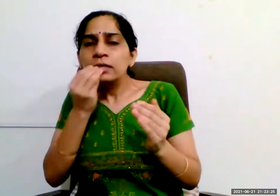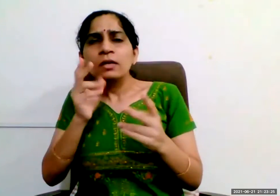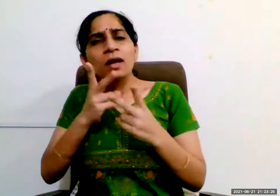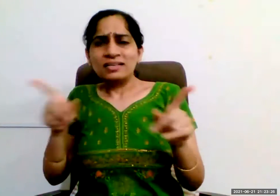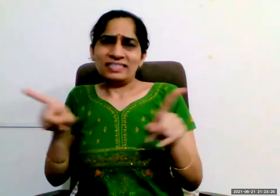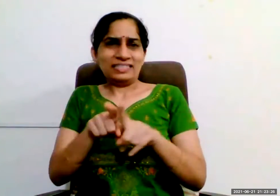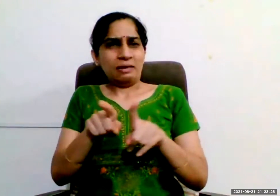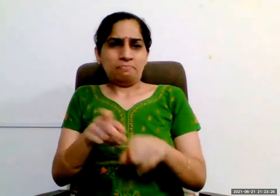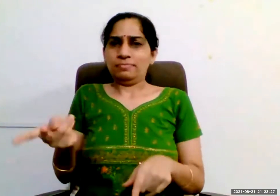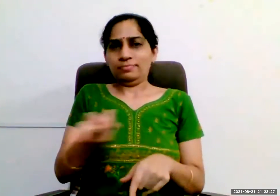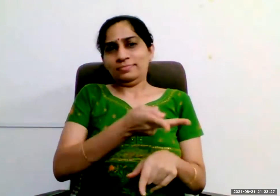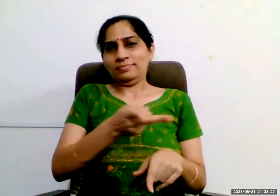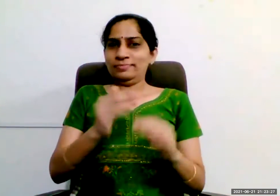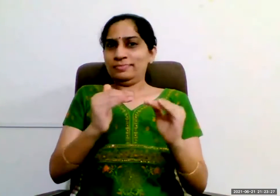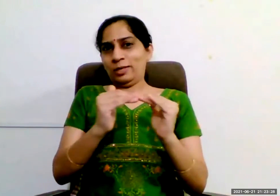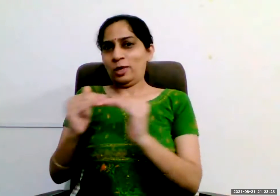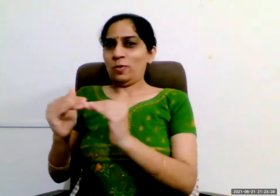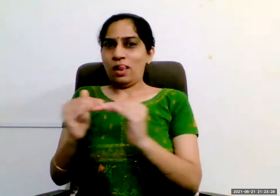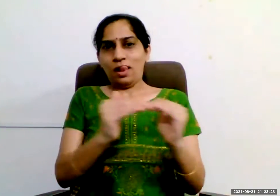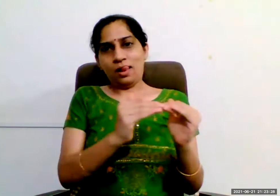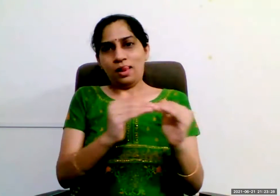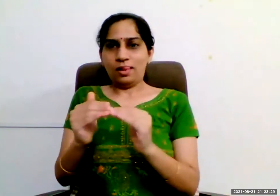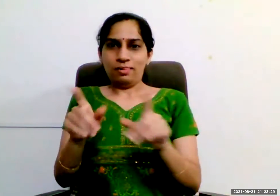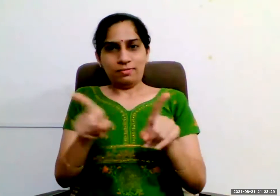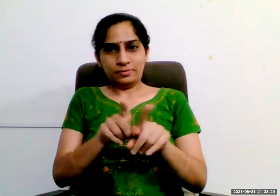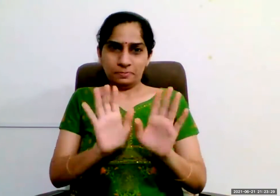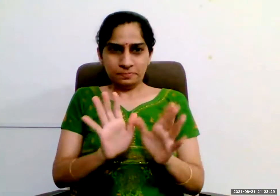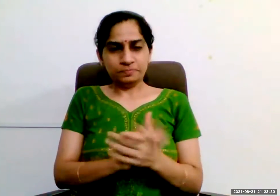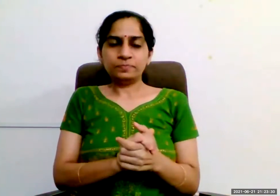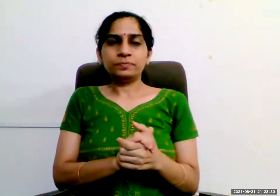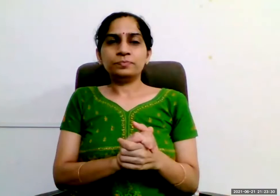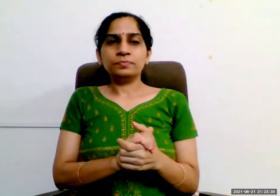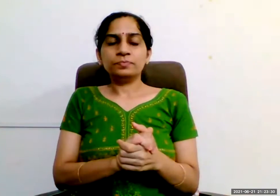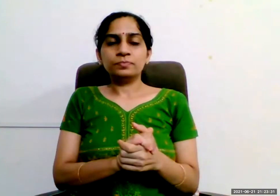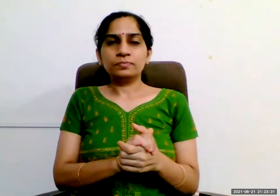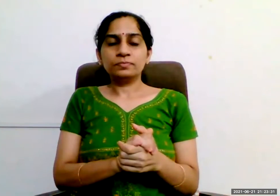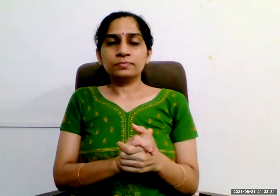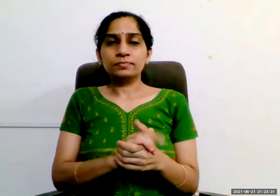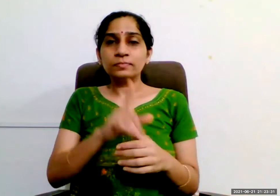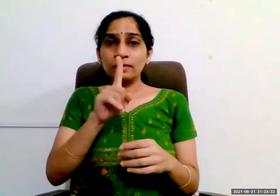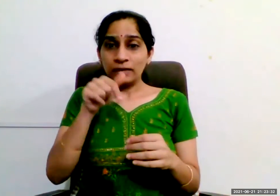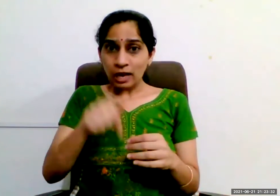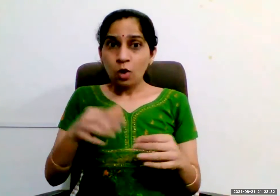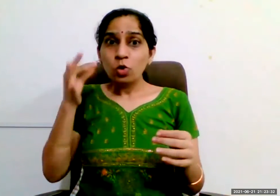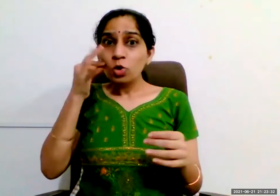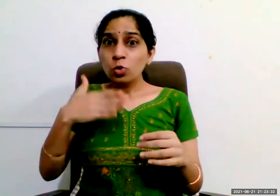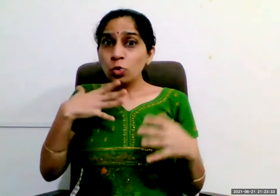common. But now in the next step, humans go one step higher, where